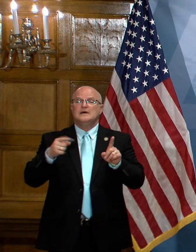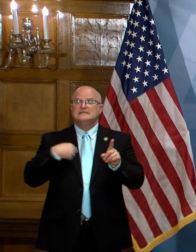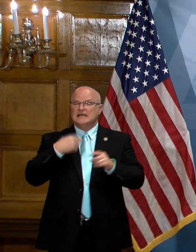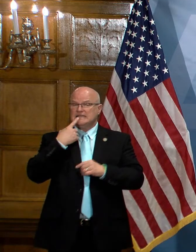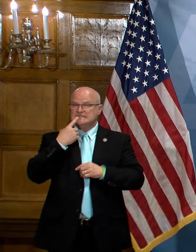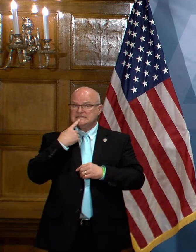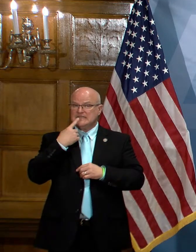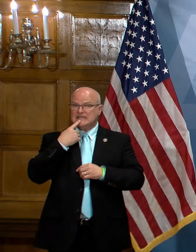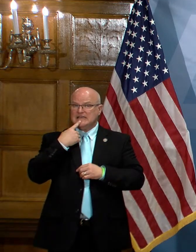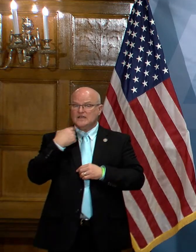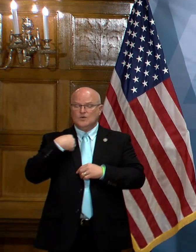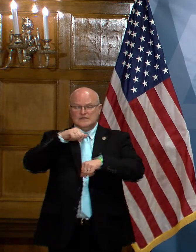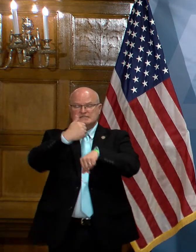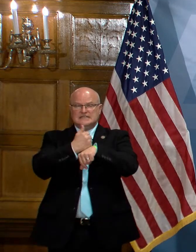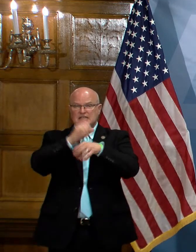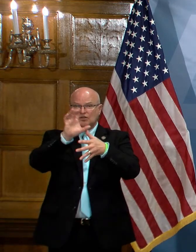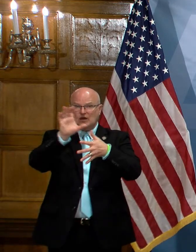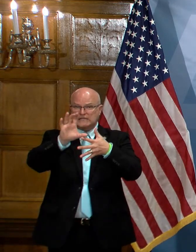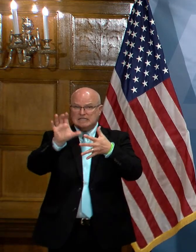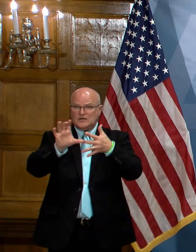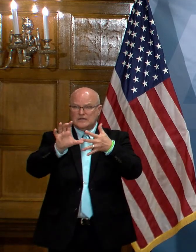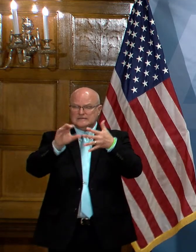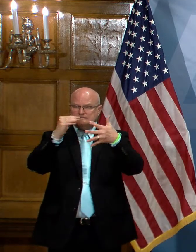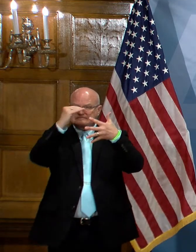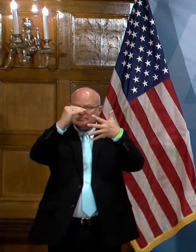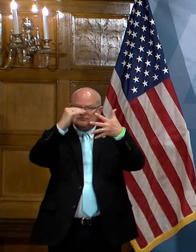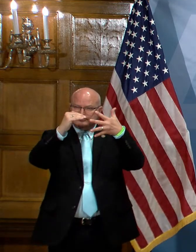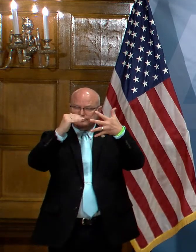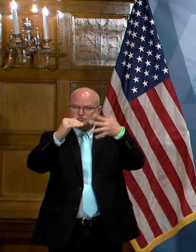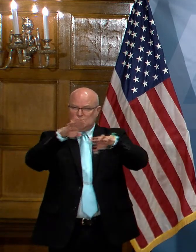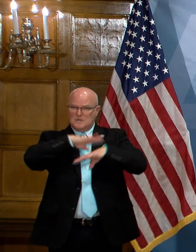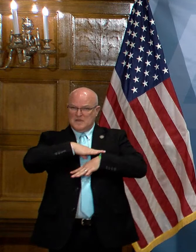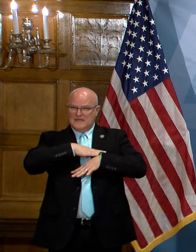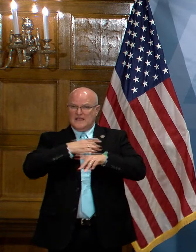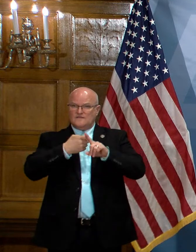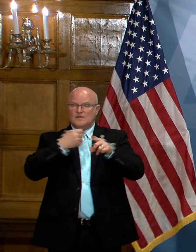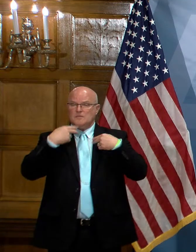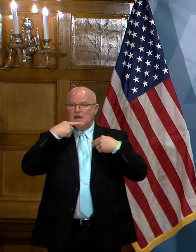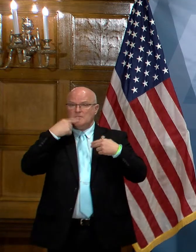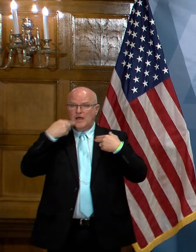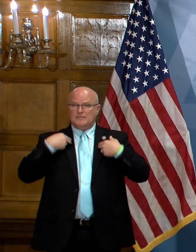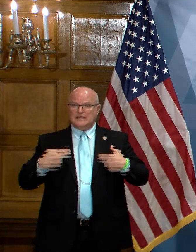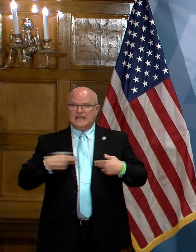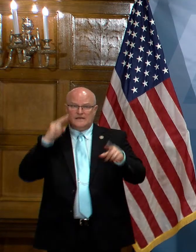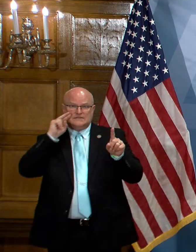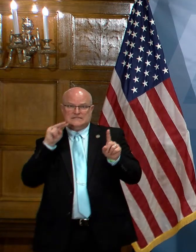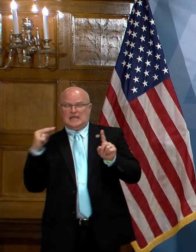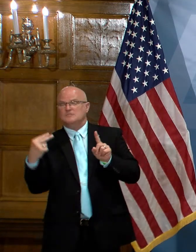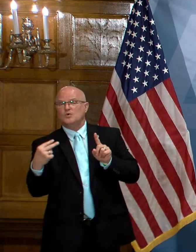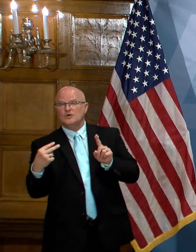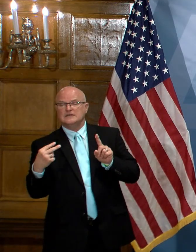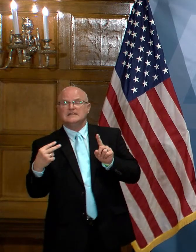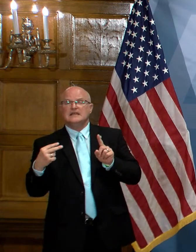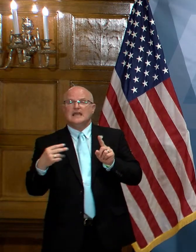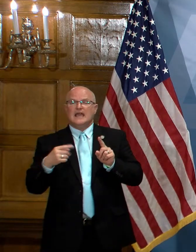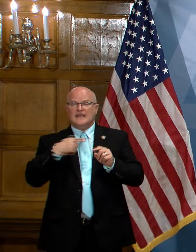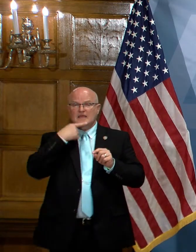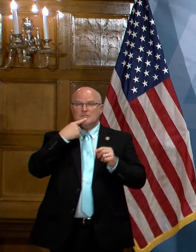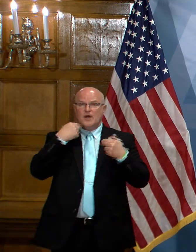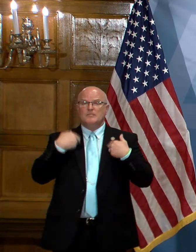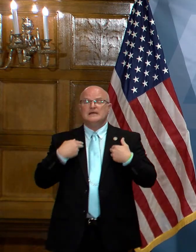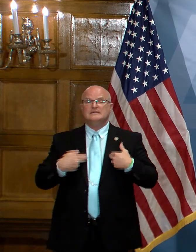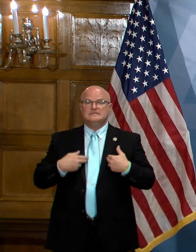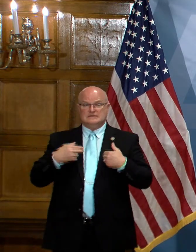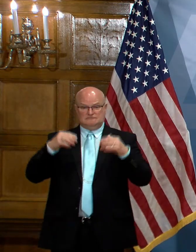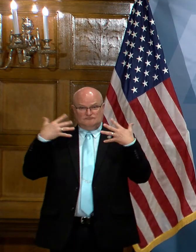I said, we set certain criteria that if we met that from a public health standpoint, and the public has